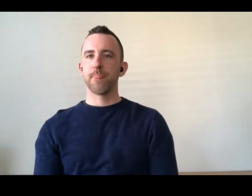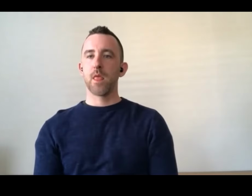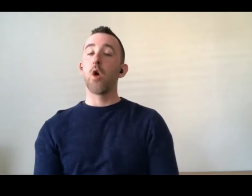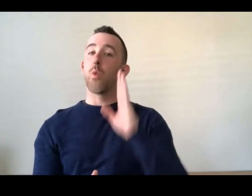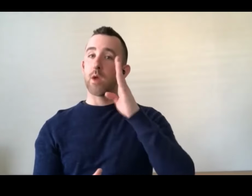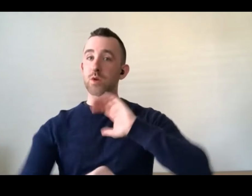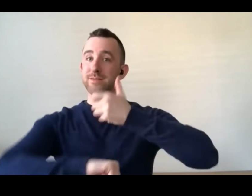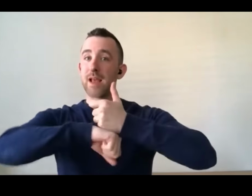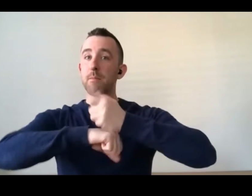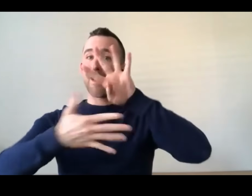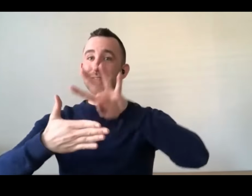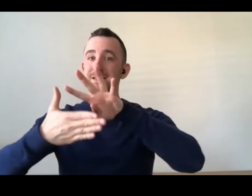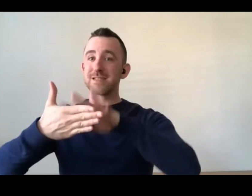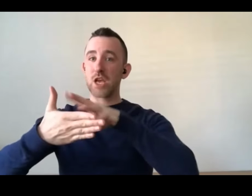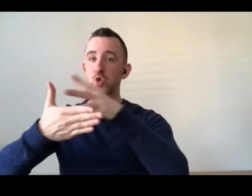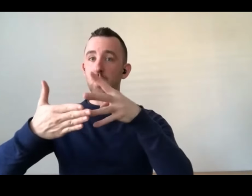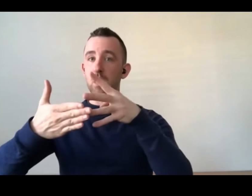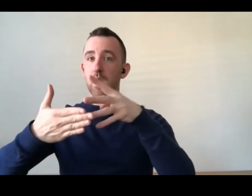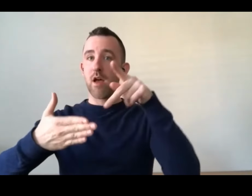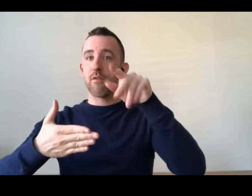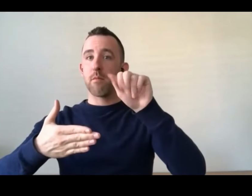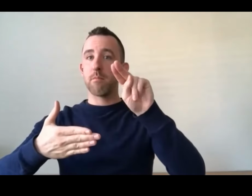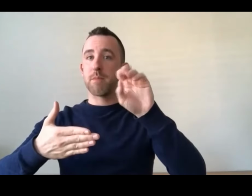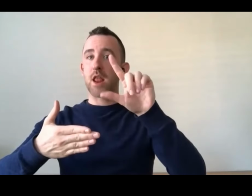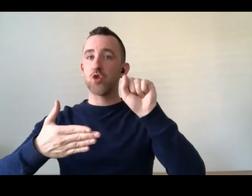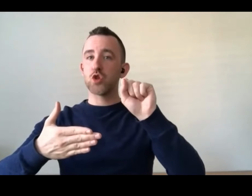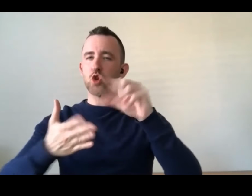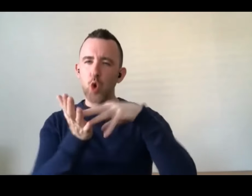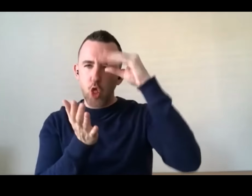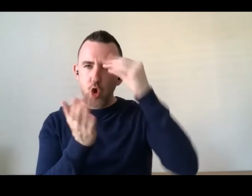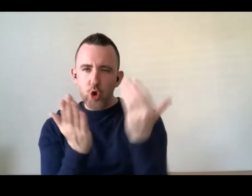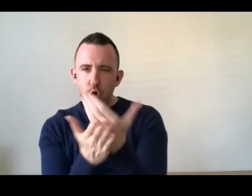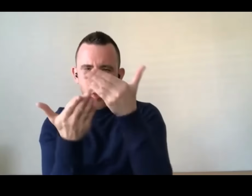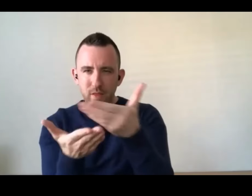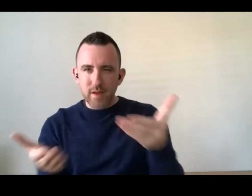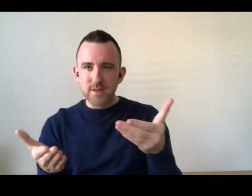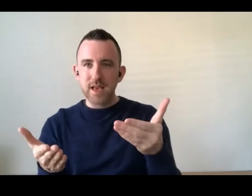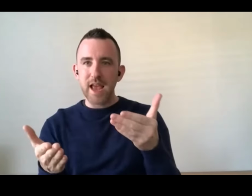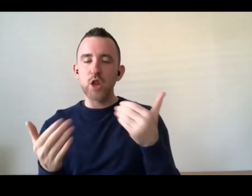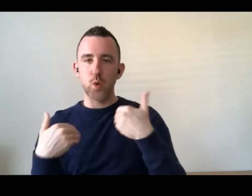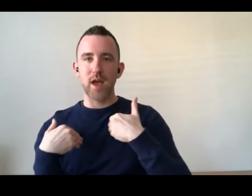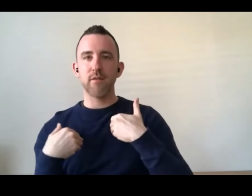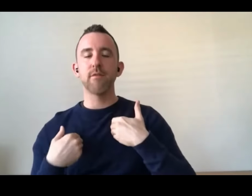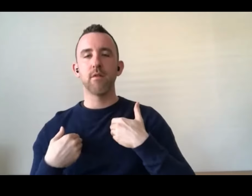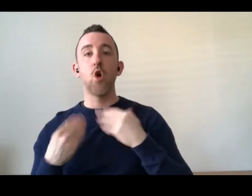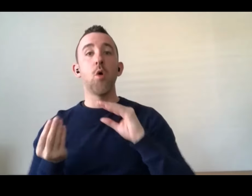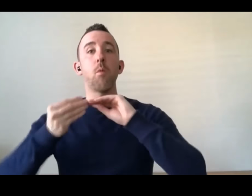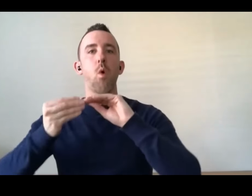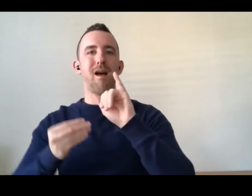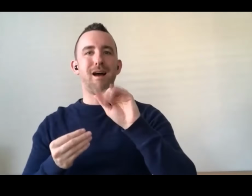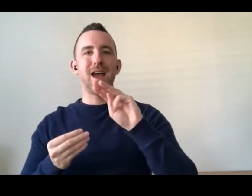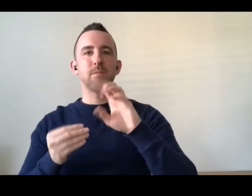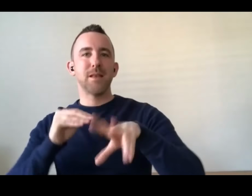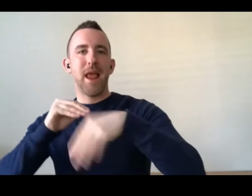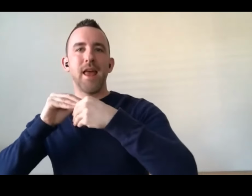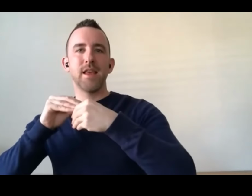panels that you can attend to learn new things, and you'll get additional items from them. They